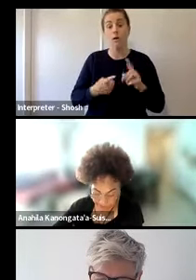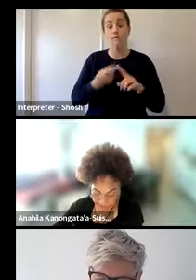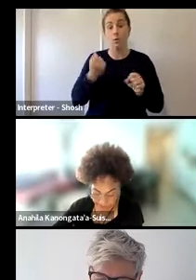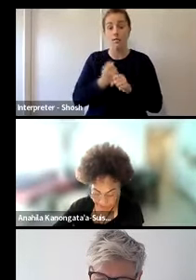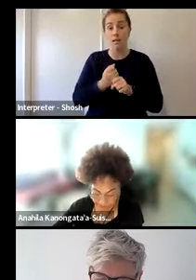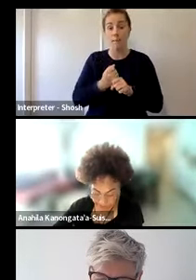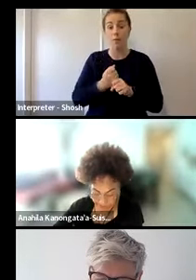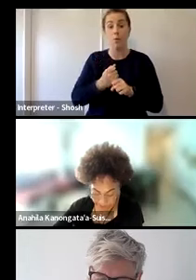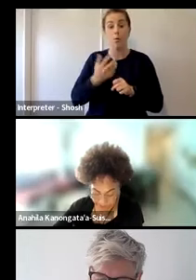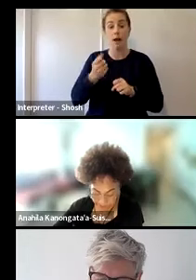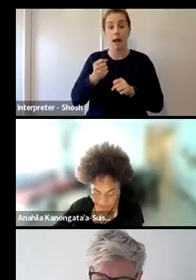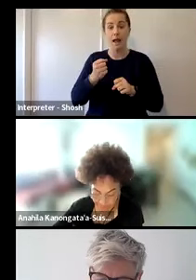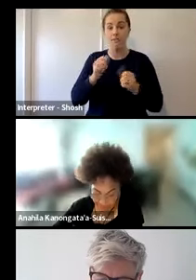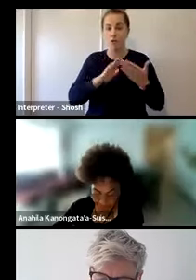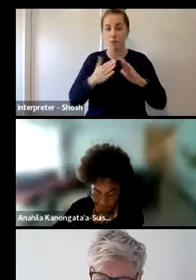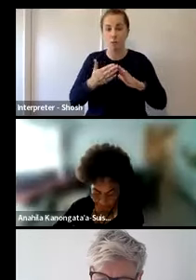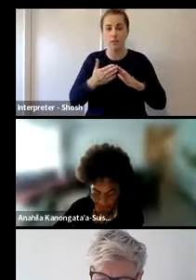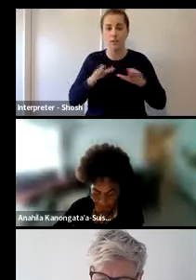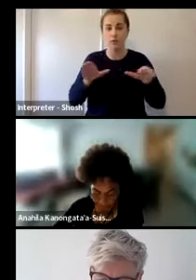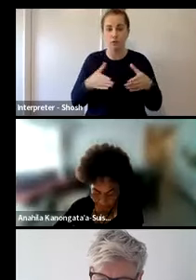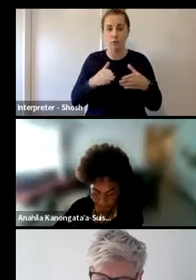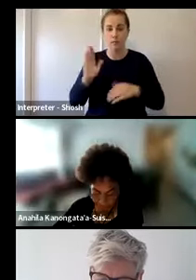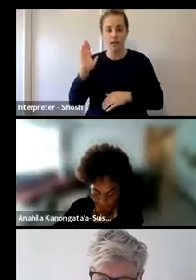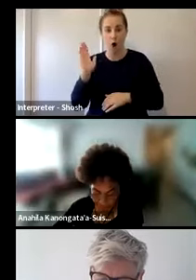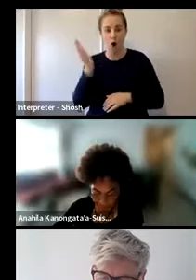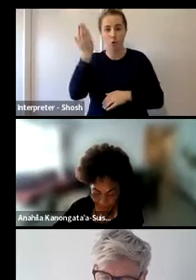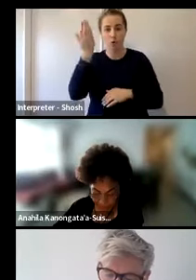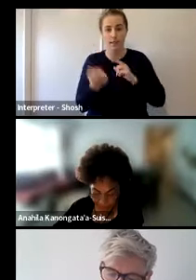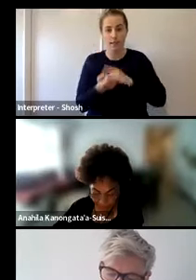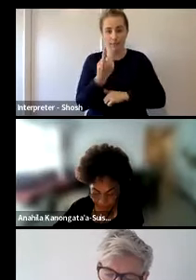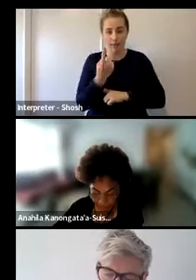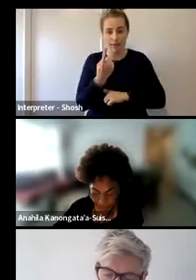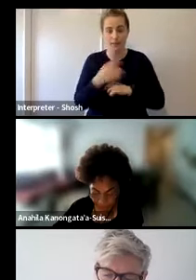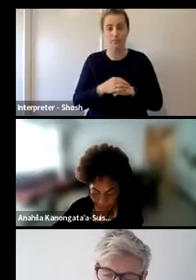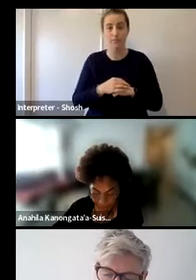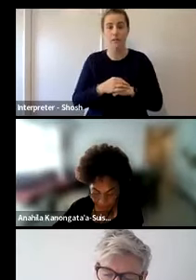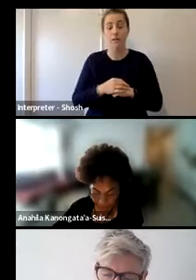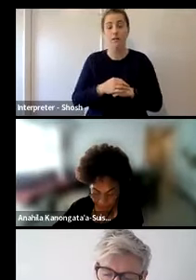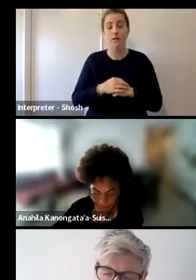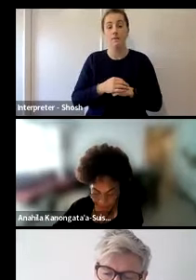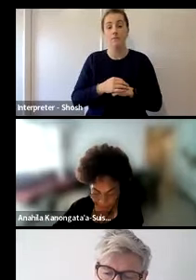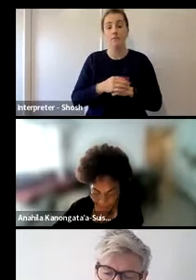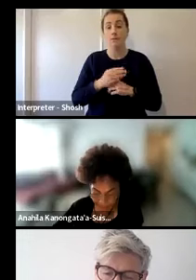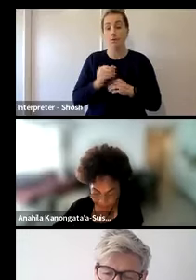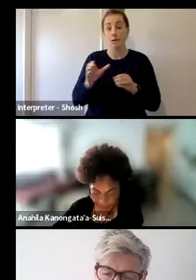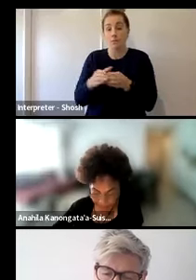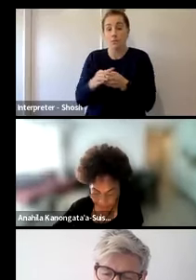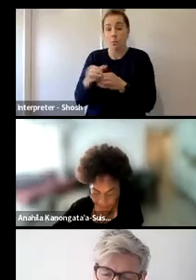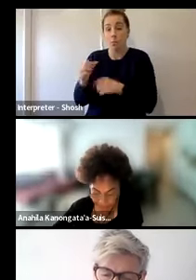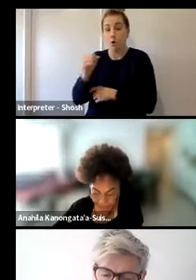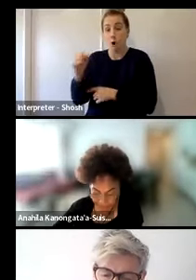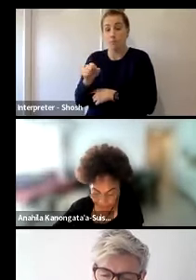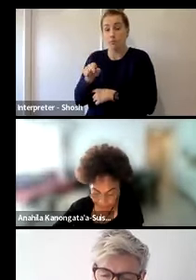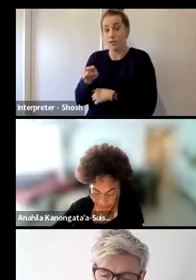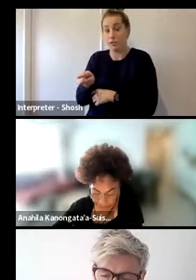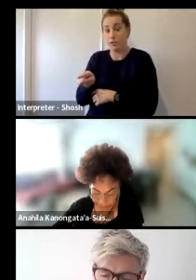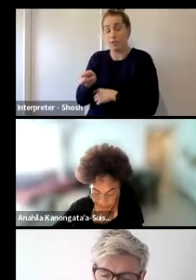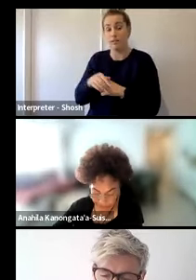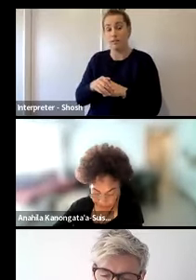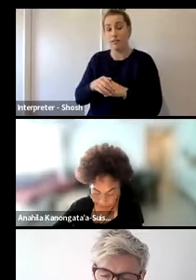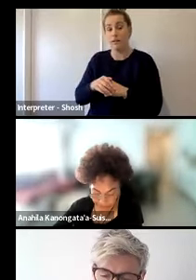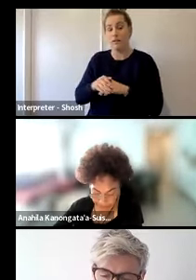community groups that are hosting events. And, for some small operations, that may be